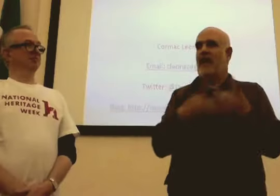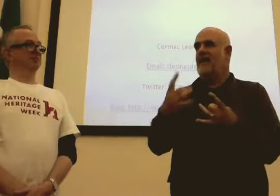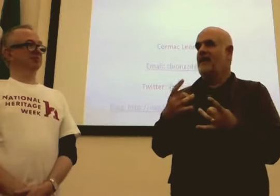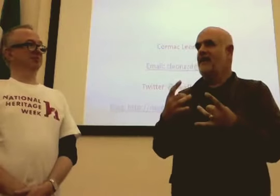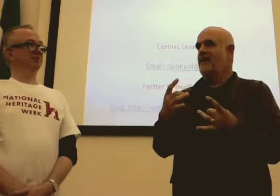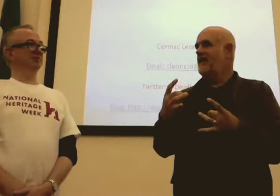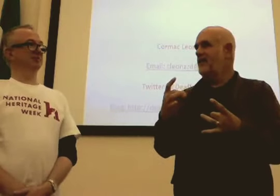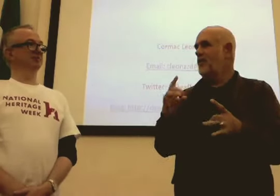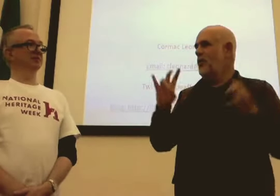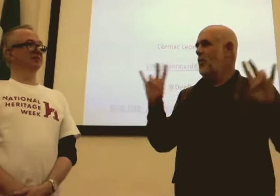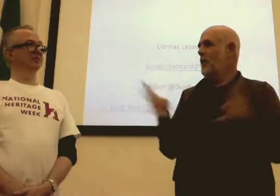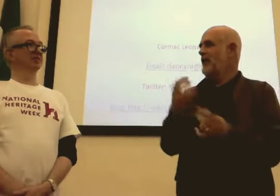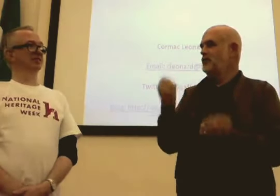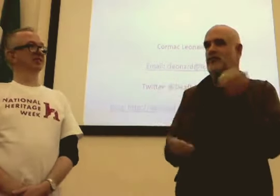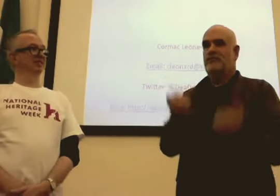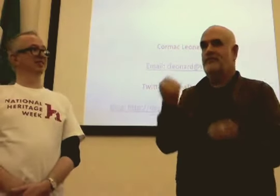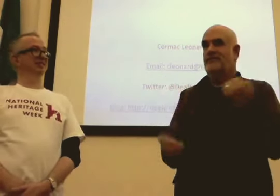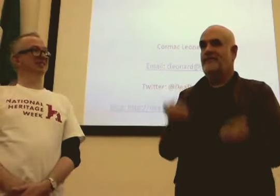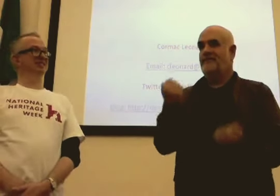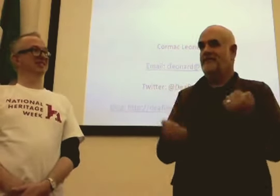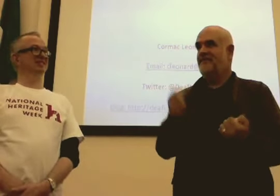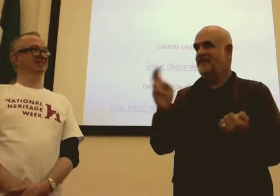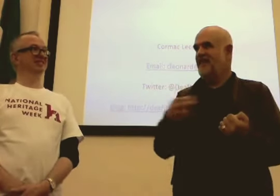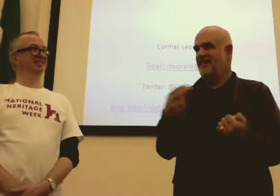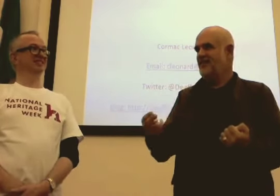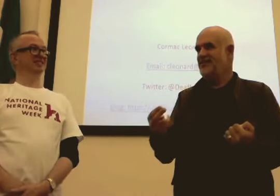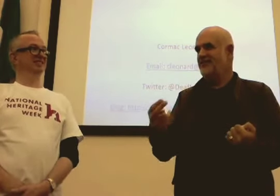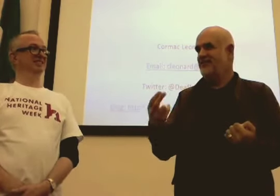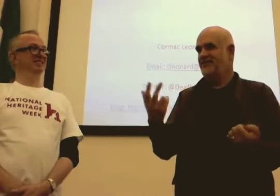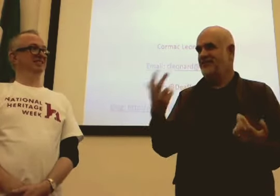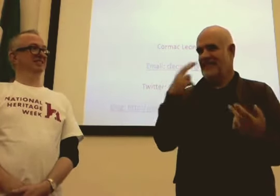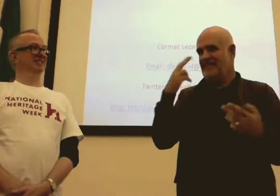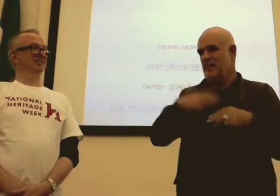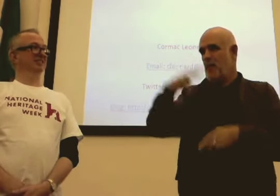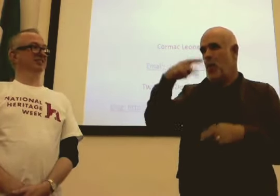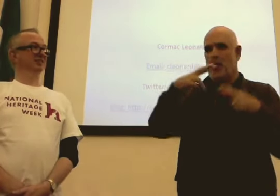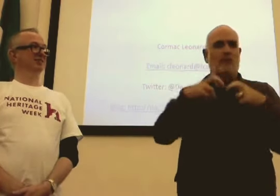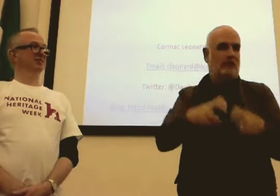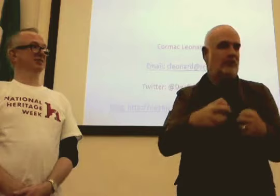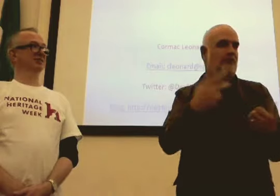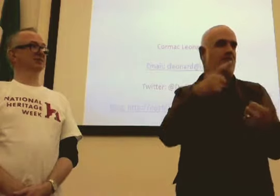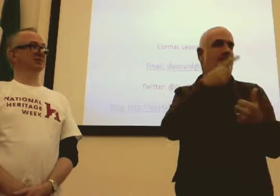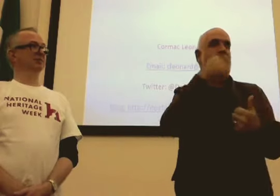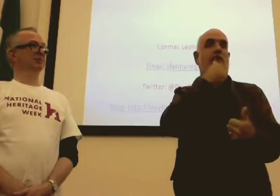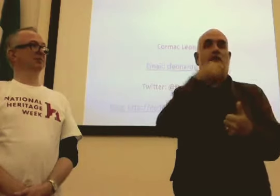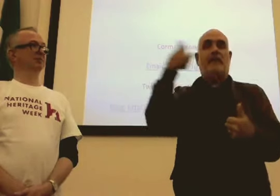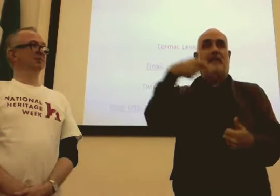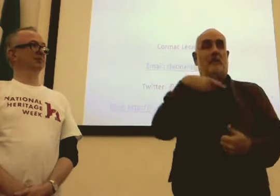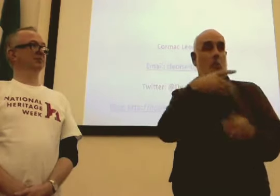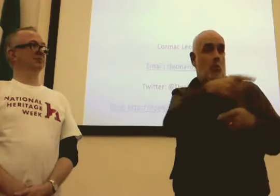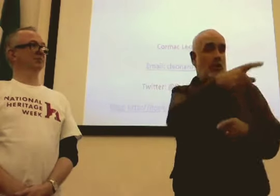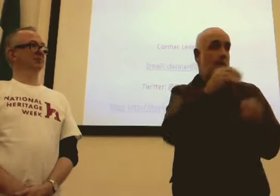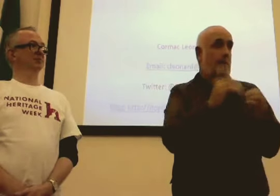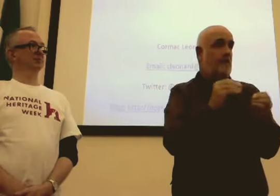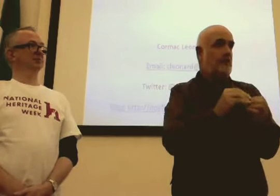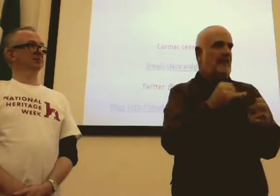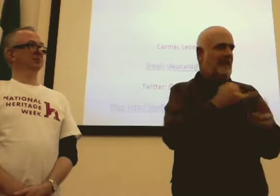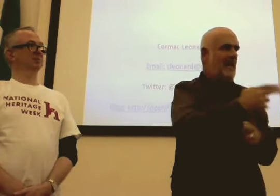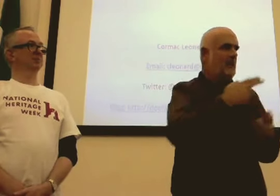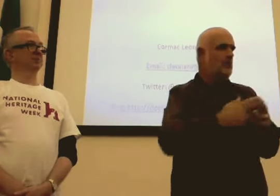I suppose I cannot make a quick judgment based on it, but I suppose I need to do more research myself. But from what you